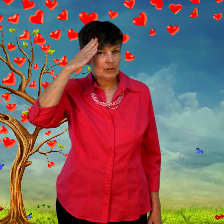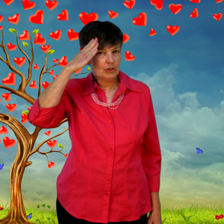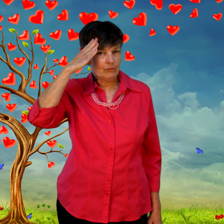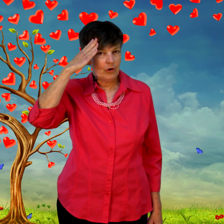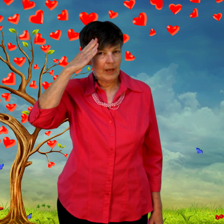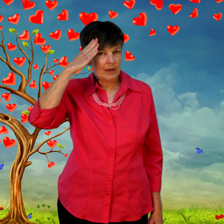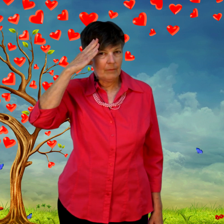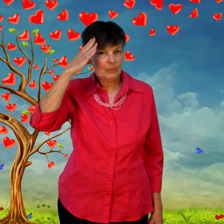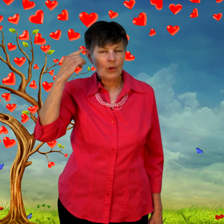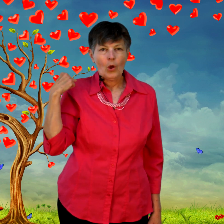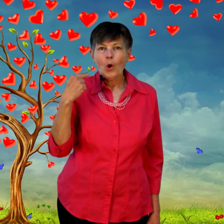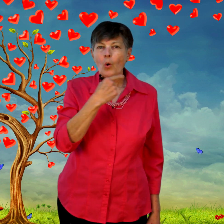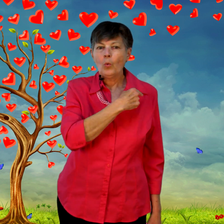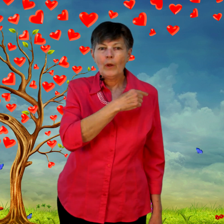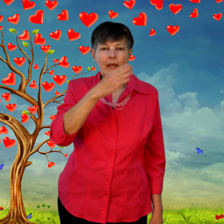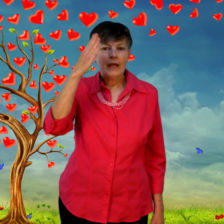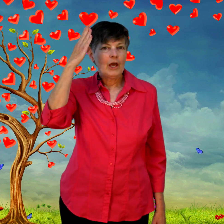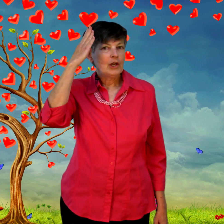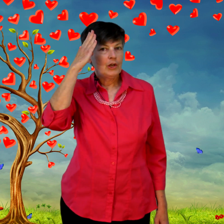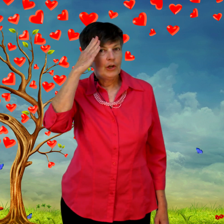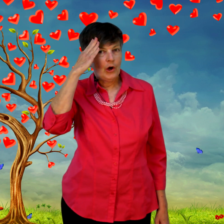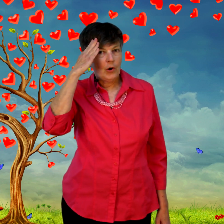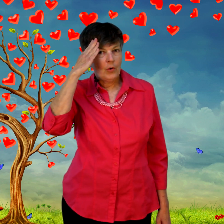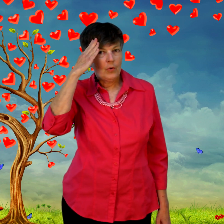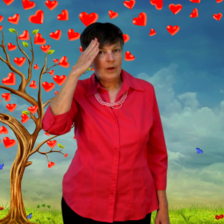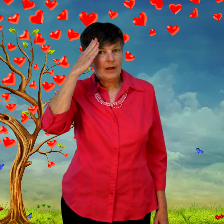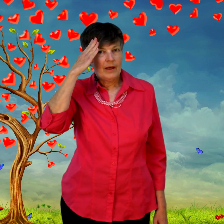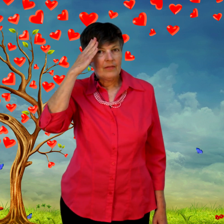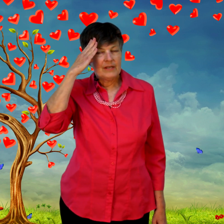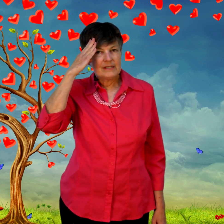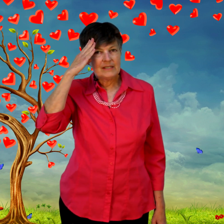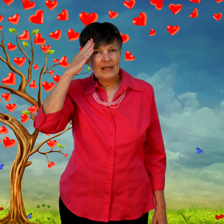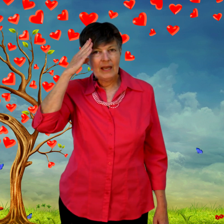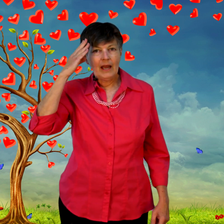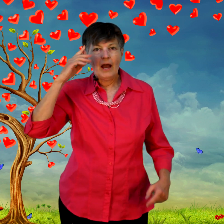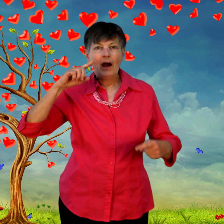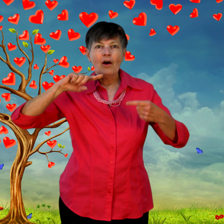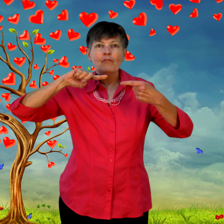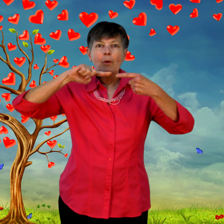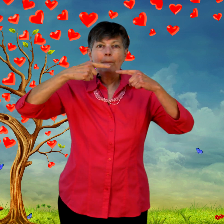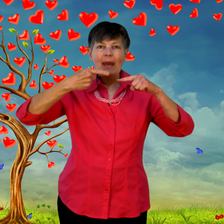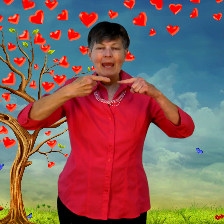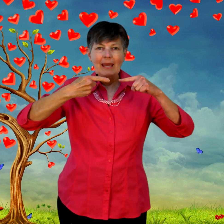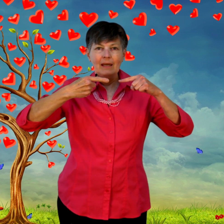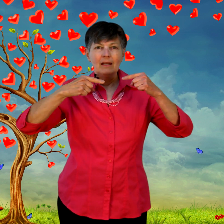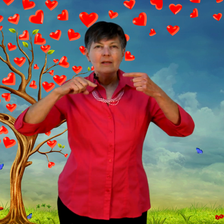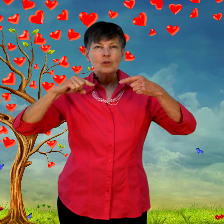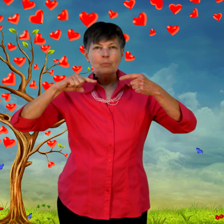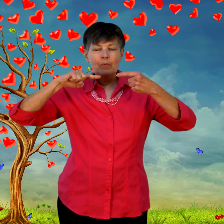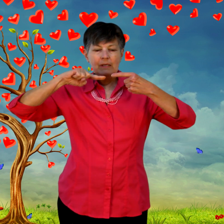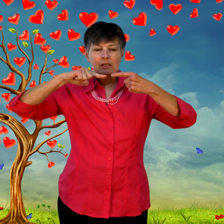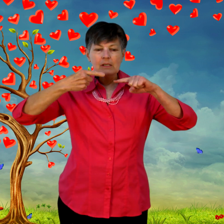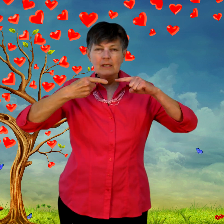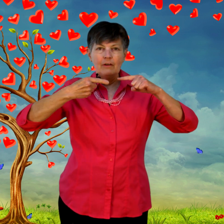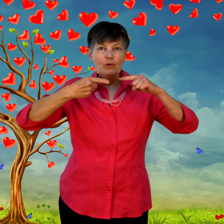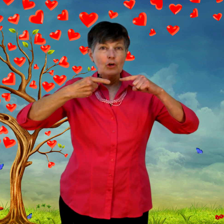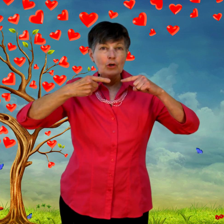to your forehead. We know the sting of pain. So this is a sign for hurt